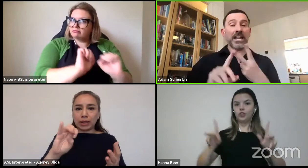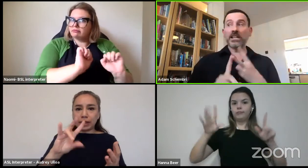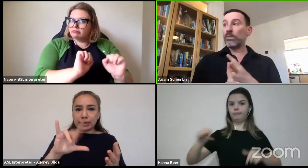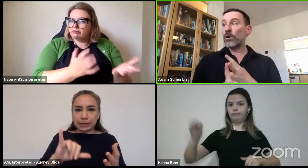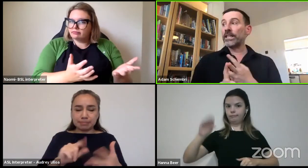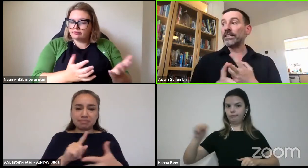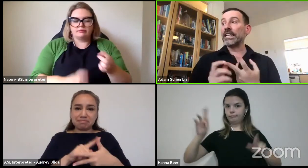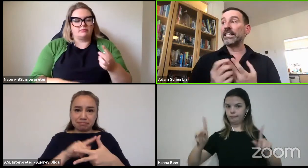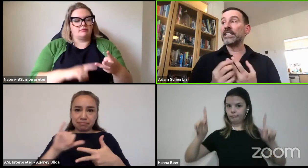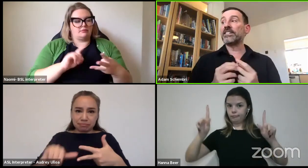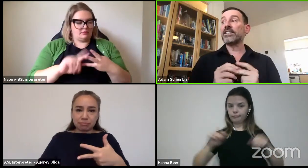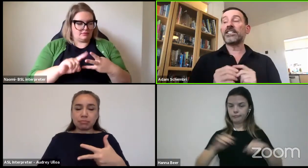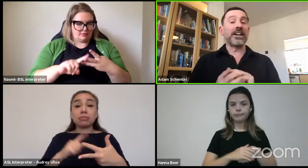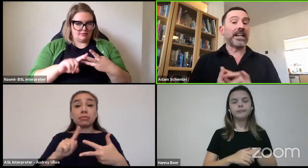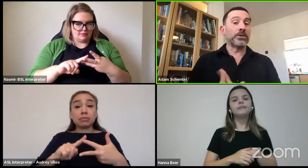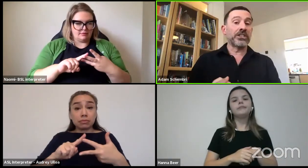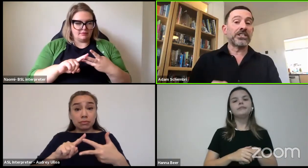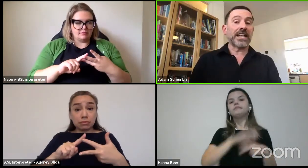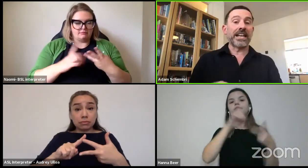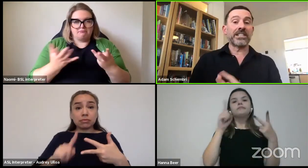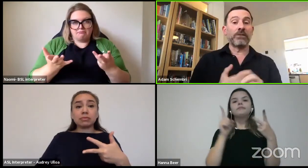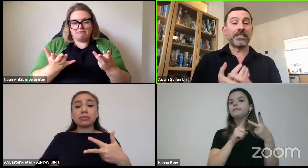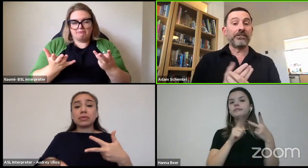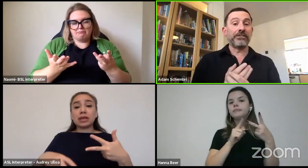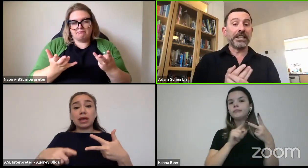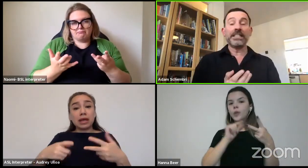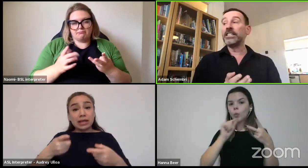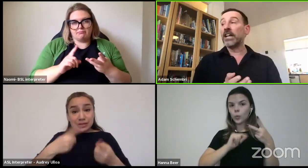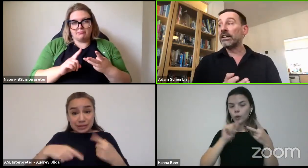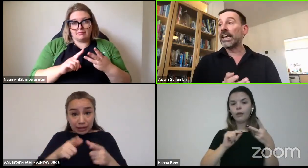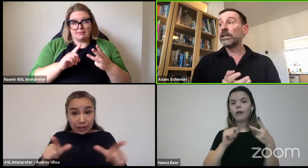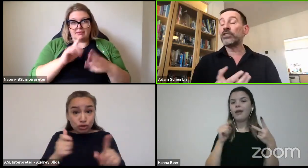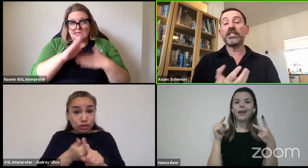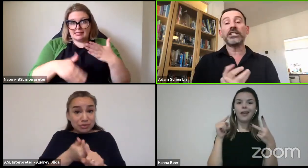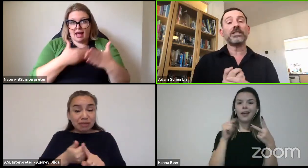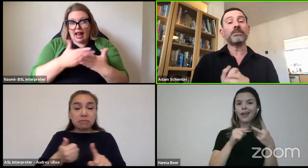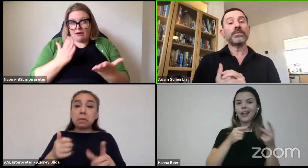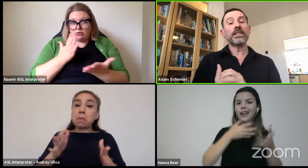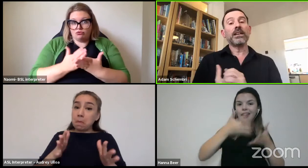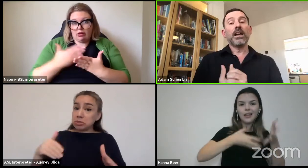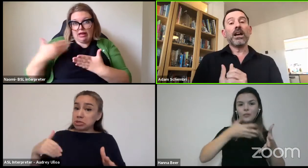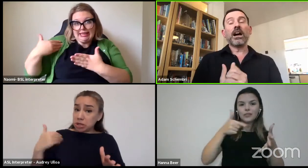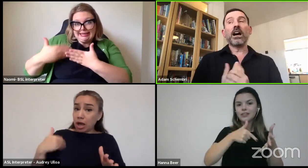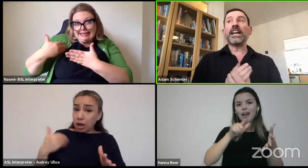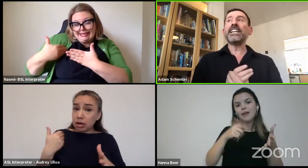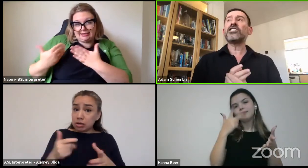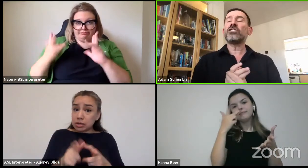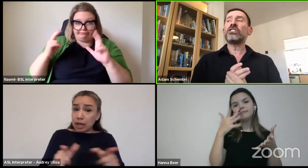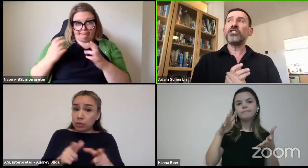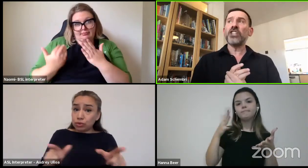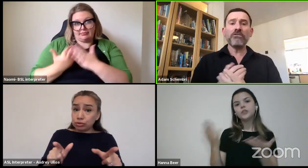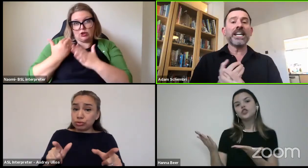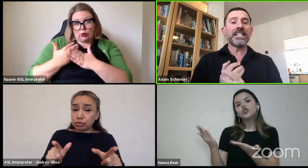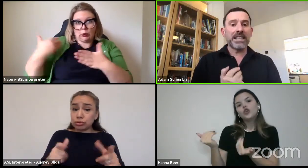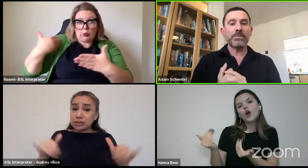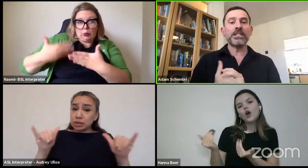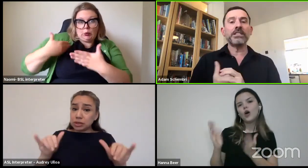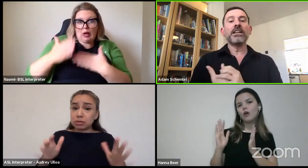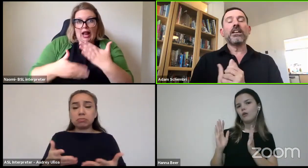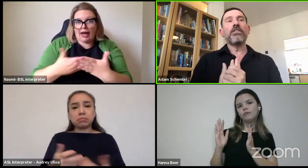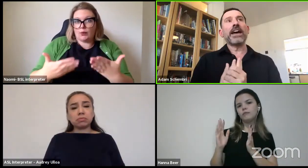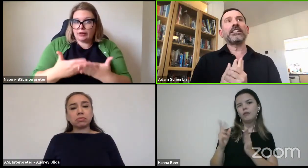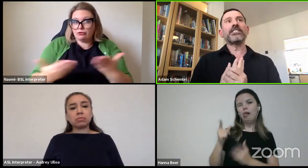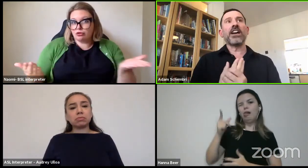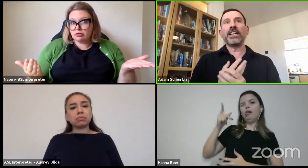The second point is sign languages as relatively young languages. It's generally